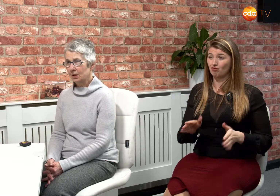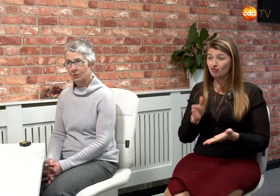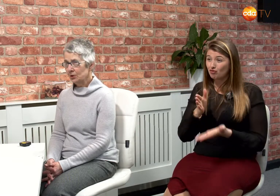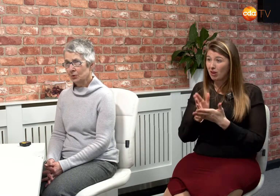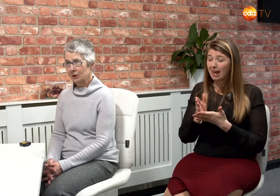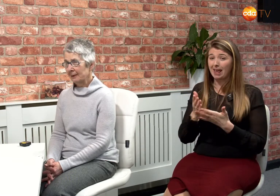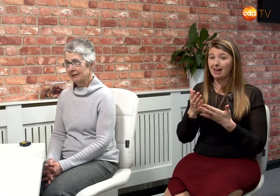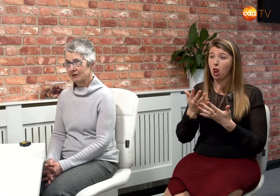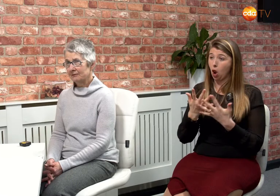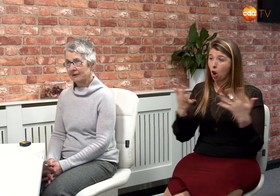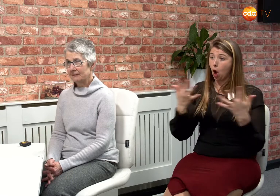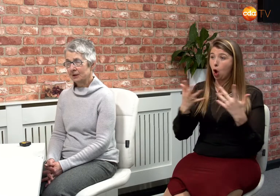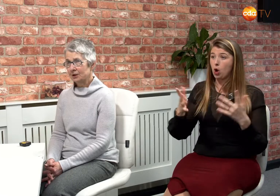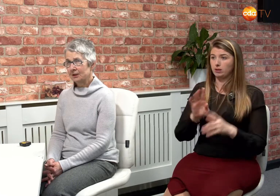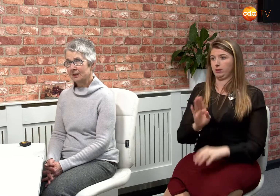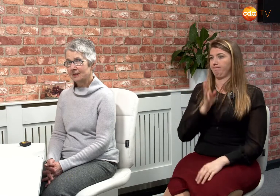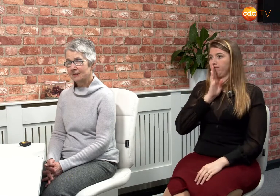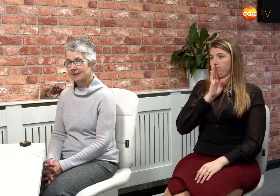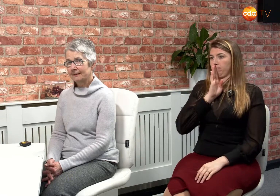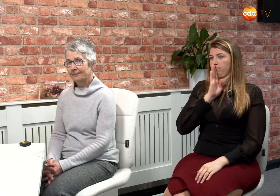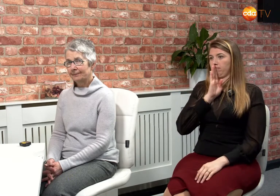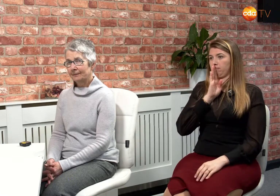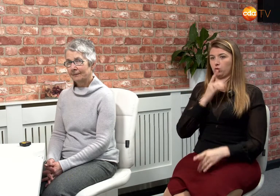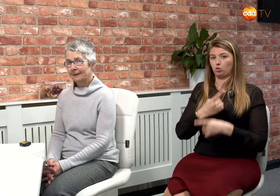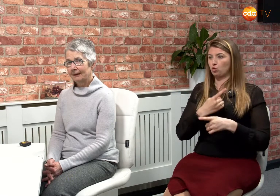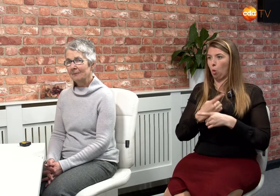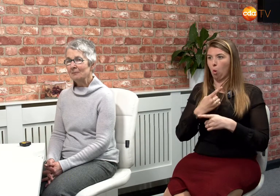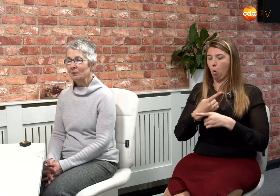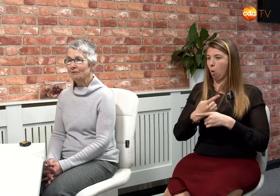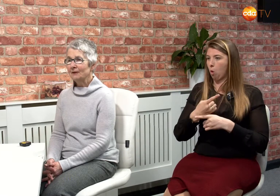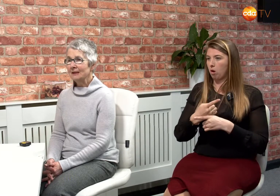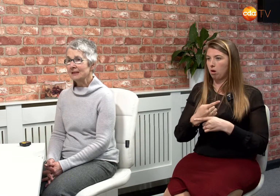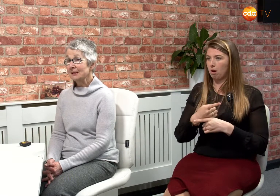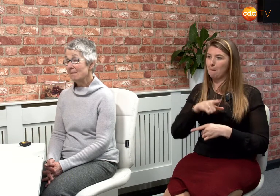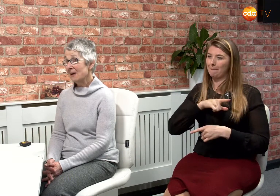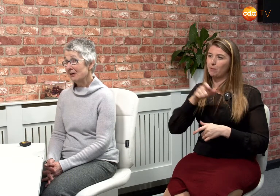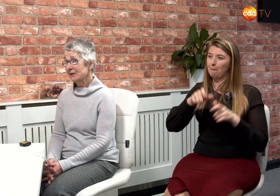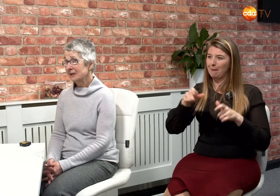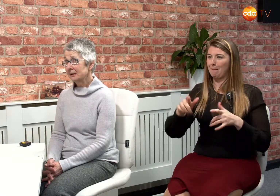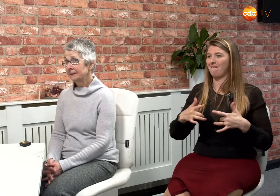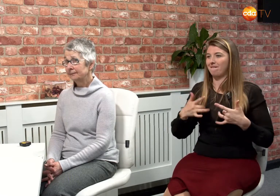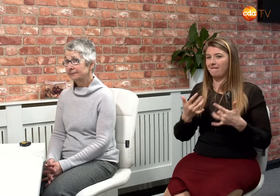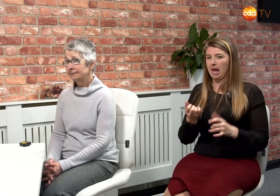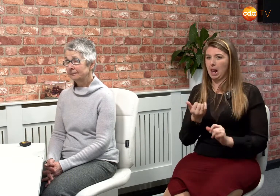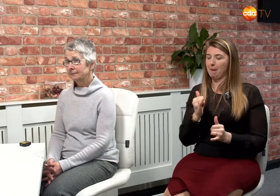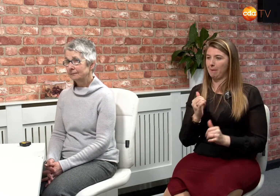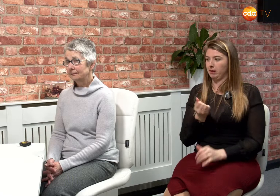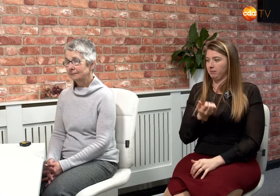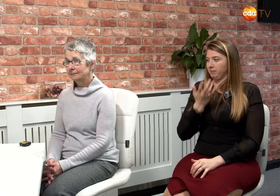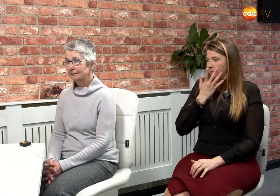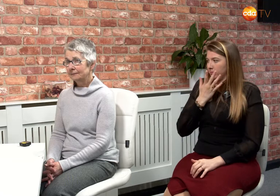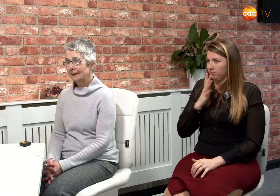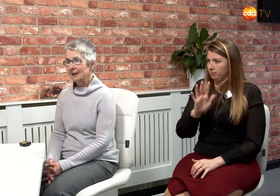We don't talk about it very much. People feel it's embarrassing,